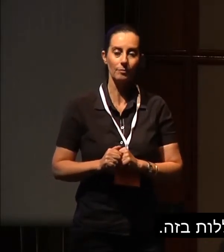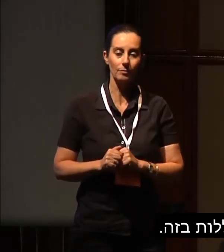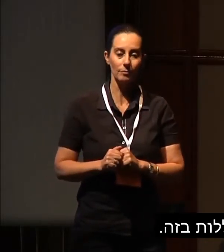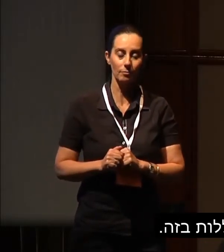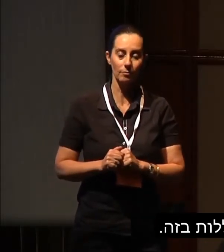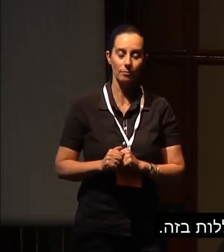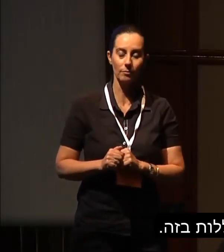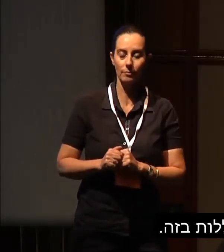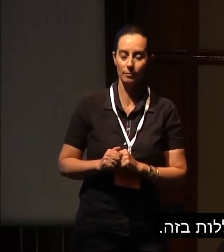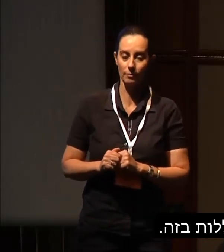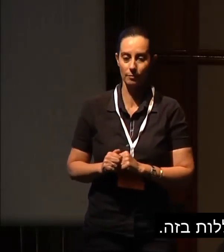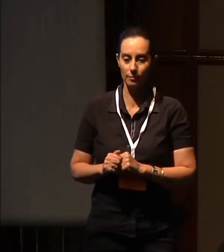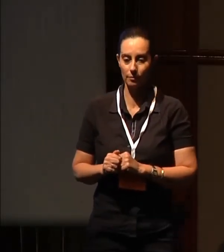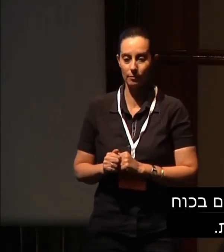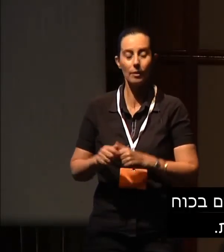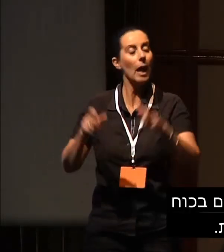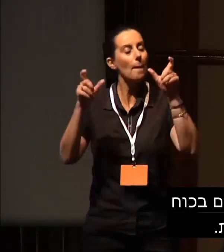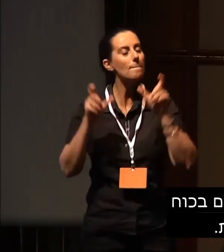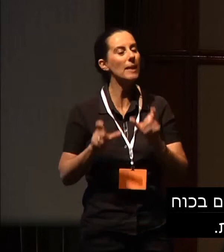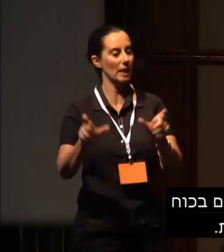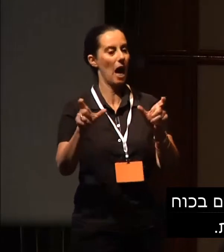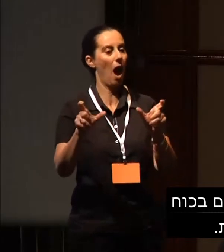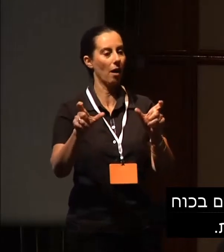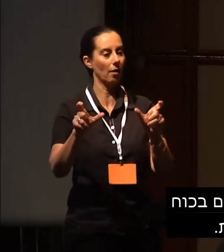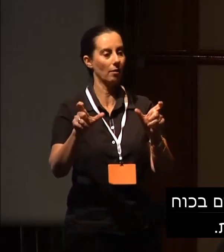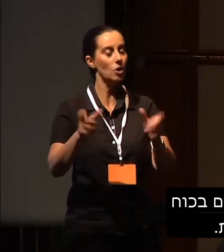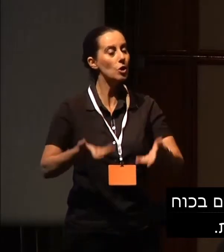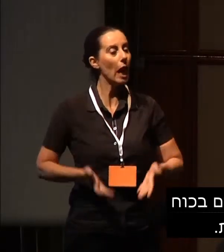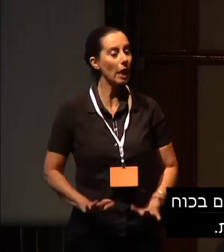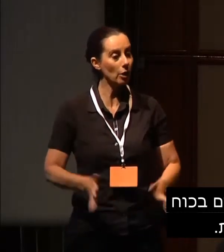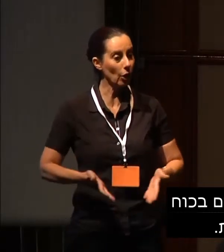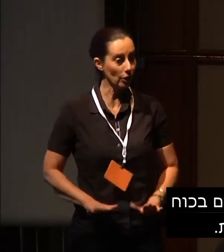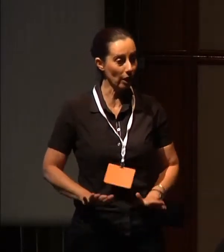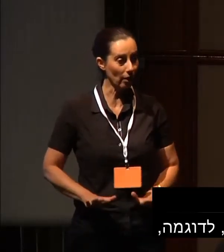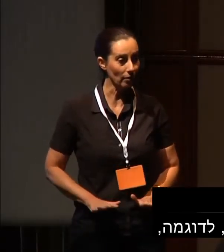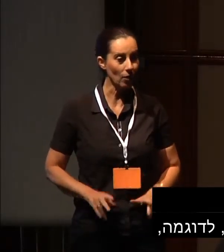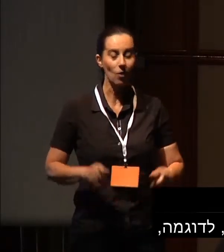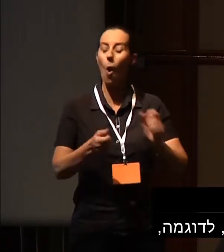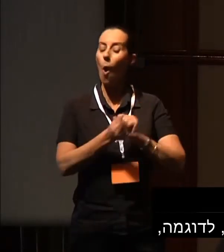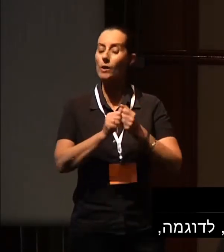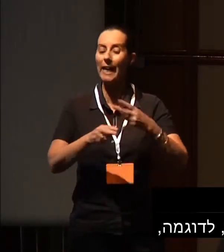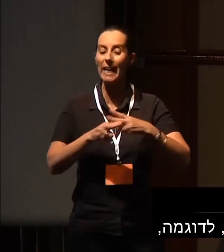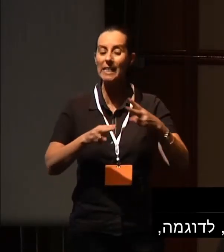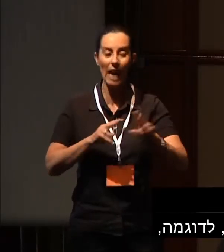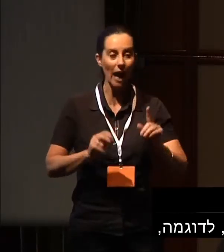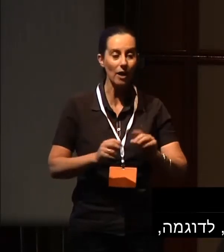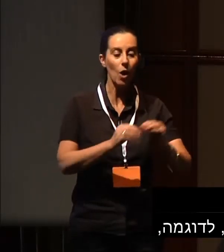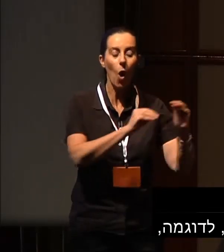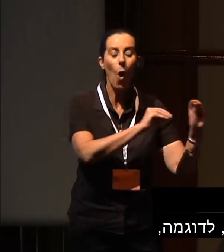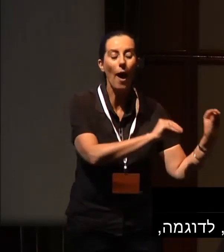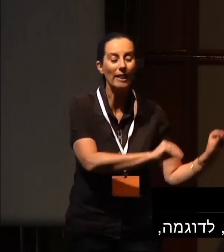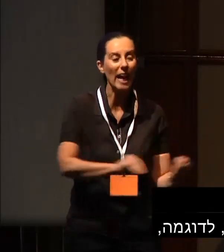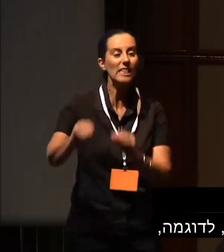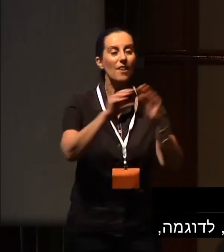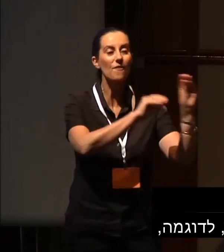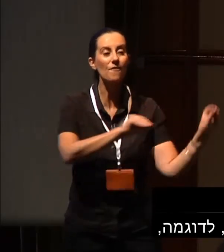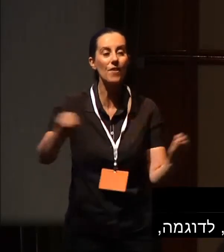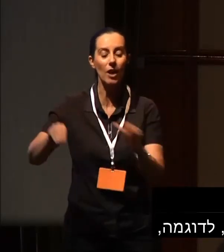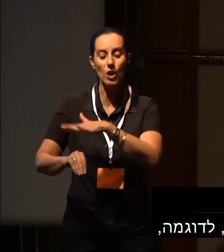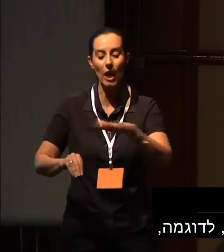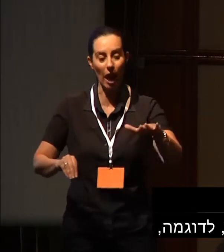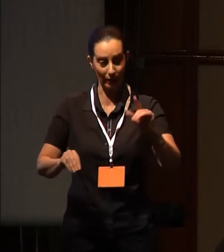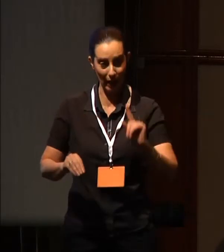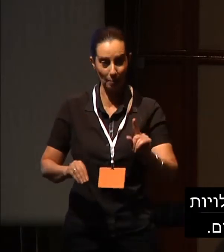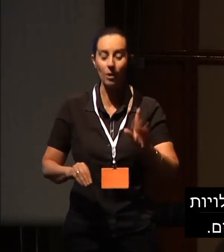such as sterilization would come here, also forcibly transferring children to another group. That could also have a link with guardianship issues,